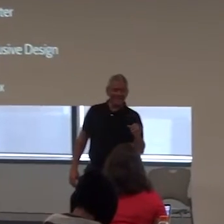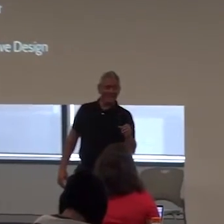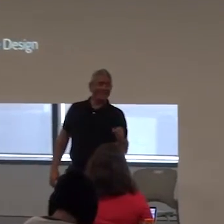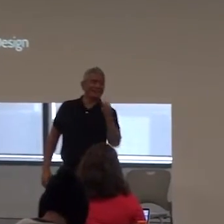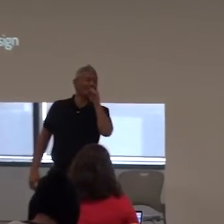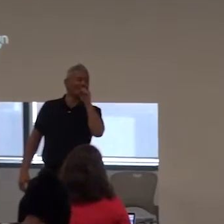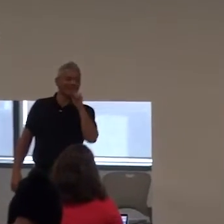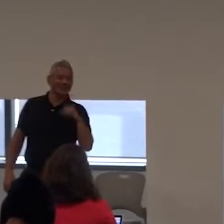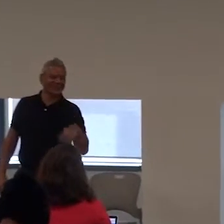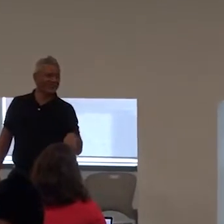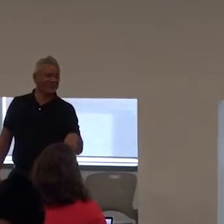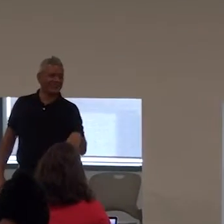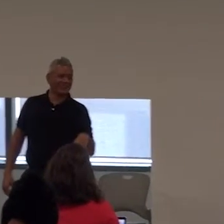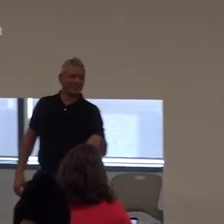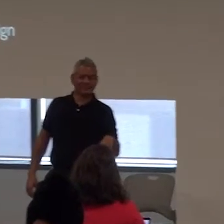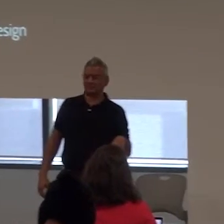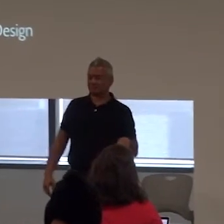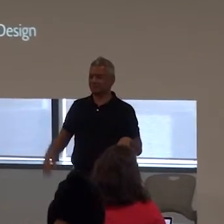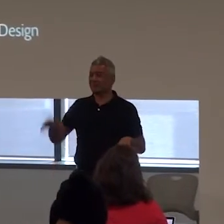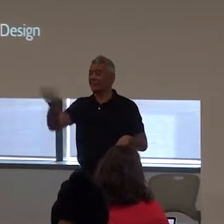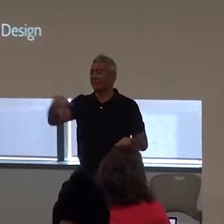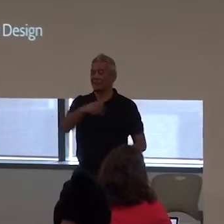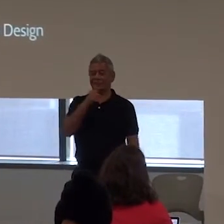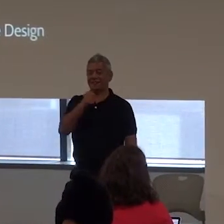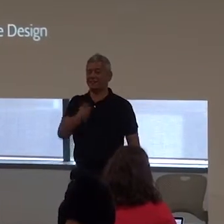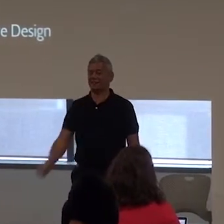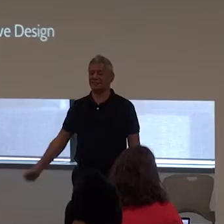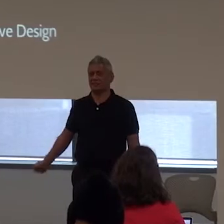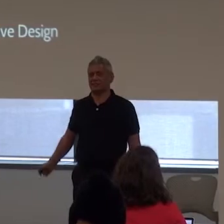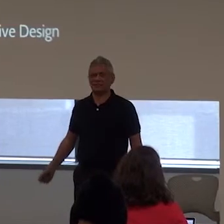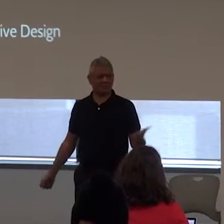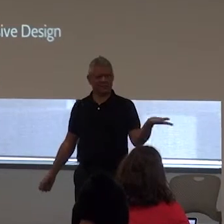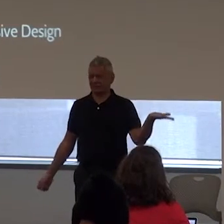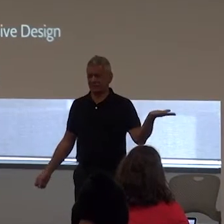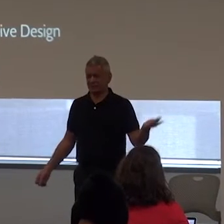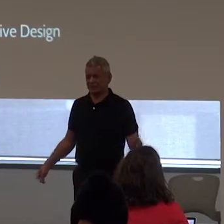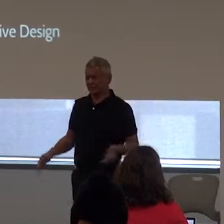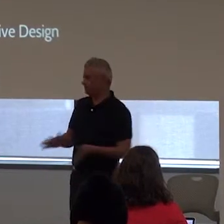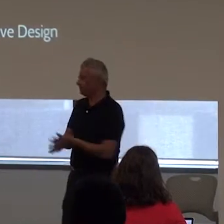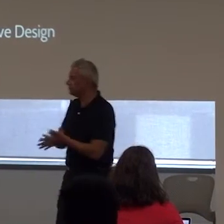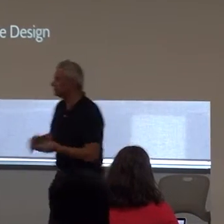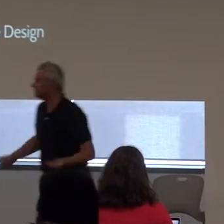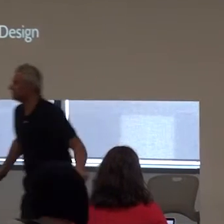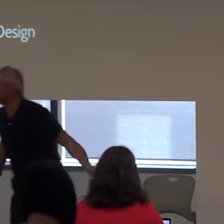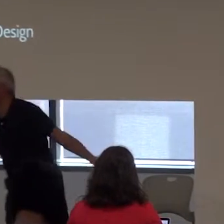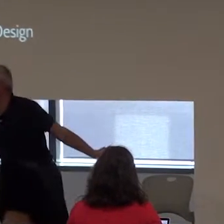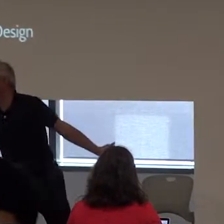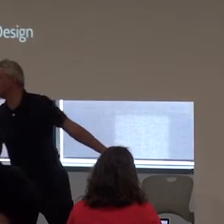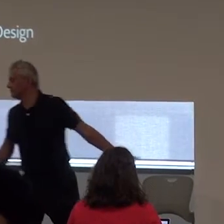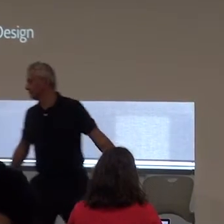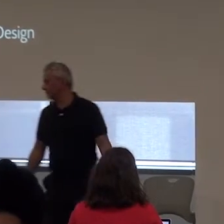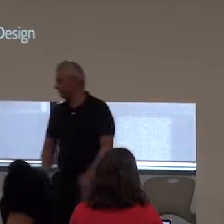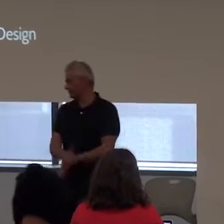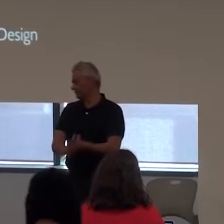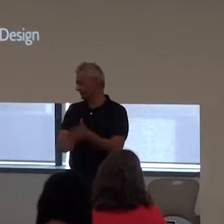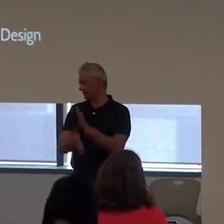thing. Yeah, basically the ones that we're talking about. I do harp on about how bad CAPTCHAs are. I know honeypot method, but I